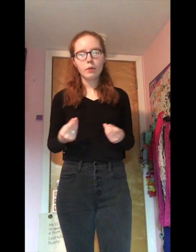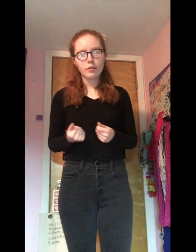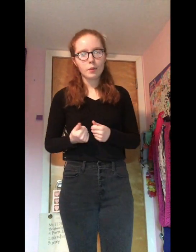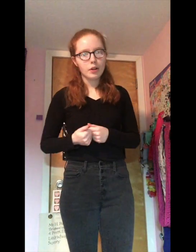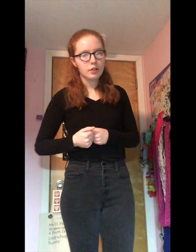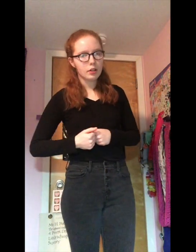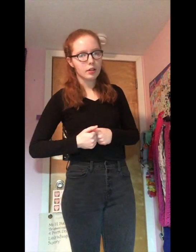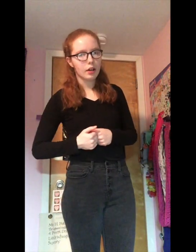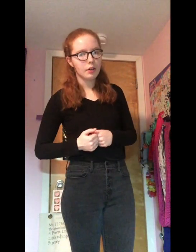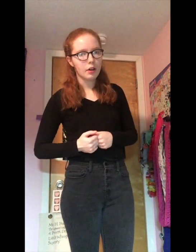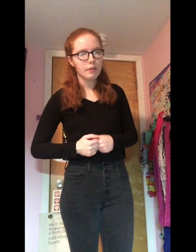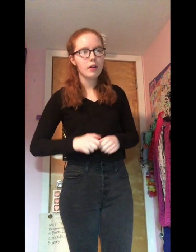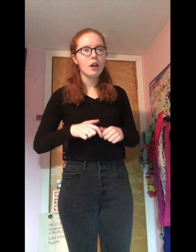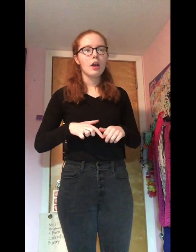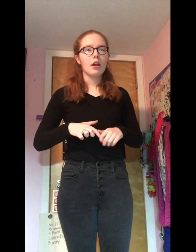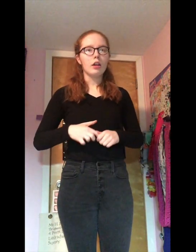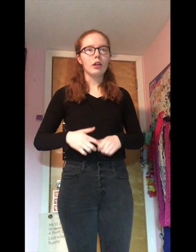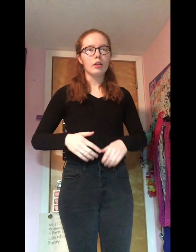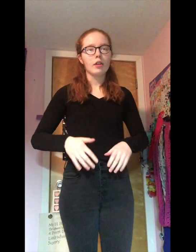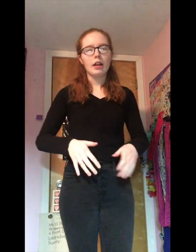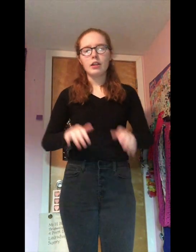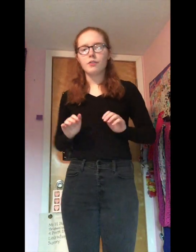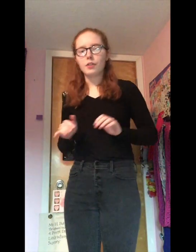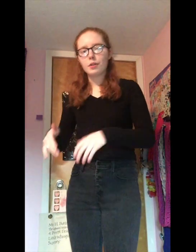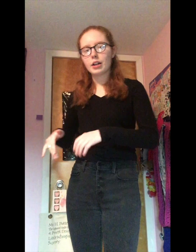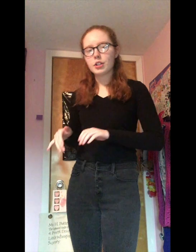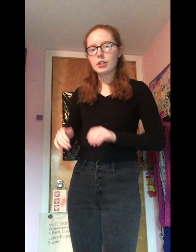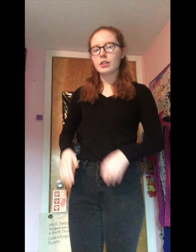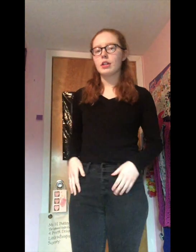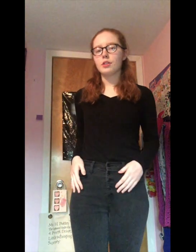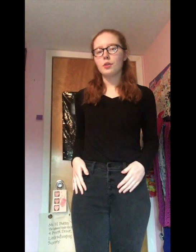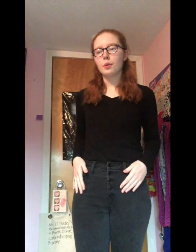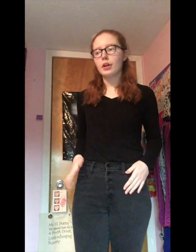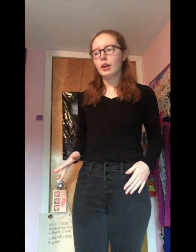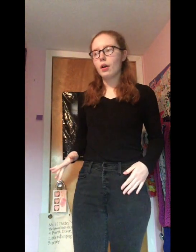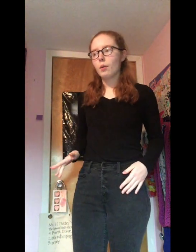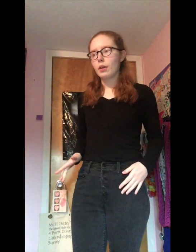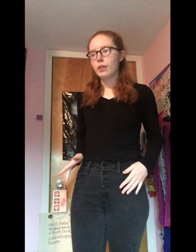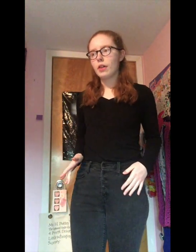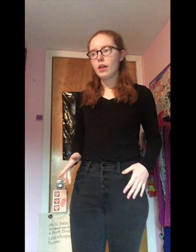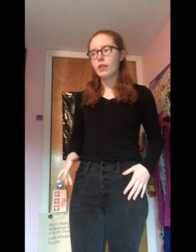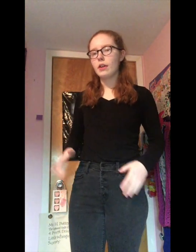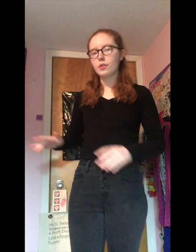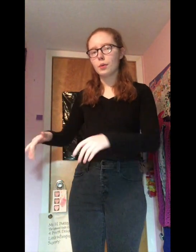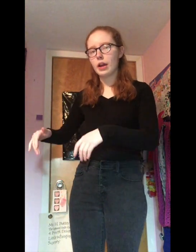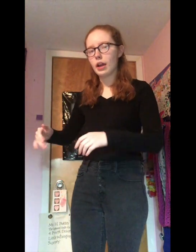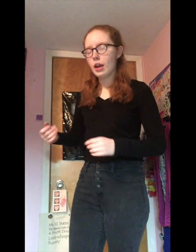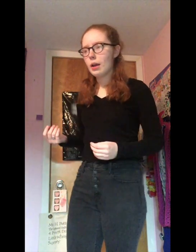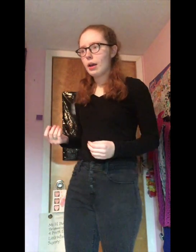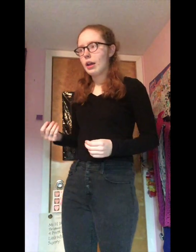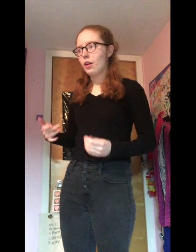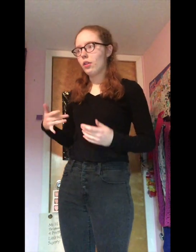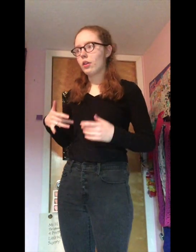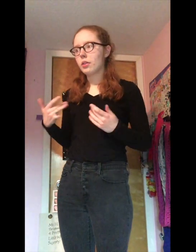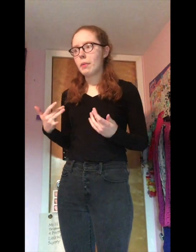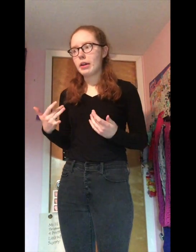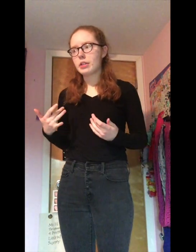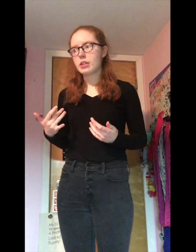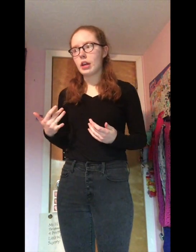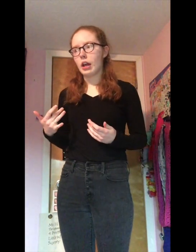different ways you can sign grave. You can sign it different directions, and so we're going to go with this way. It'll look the best and